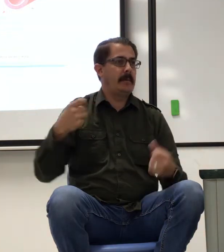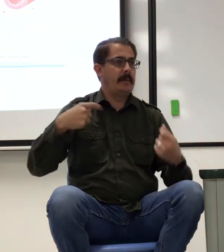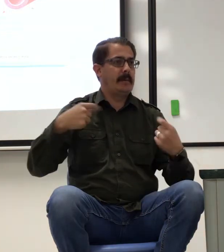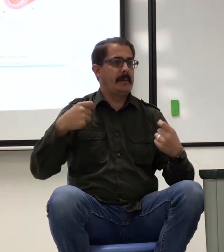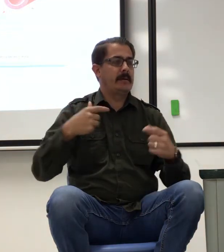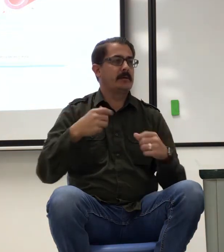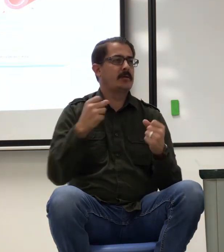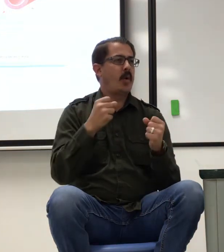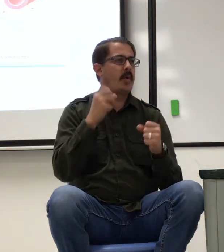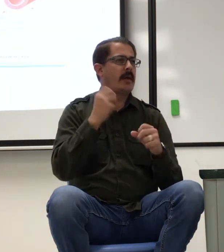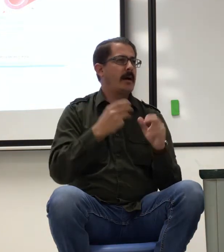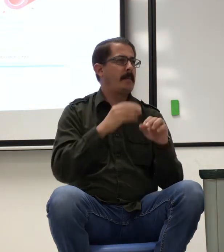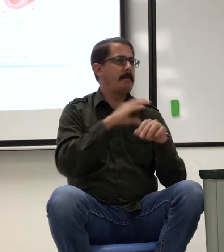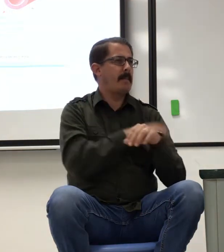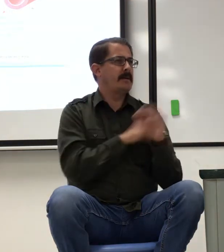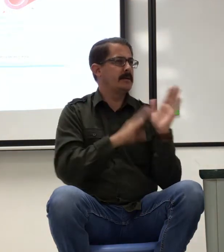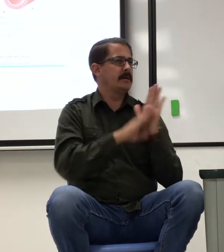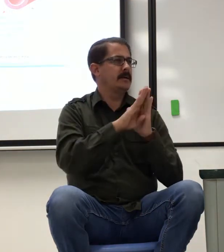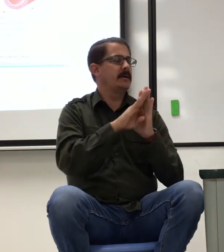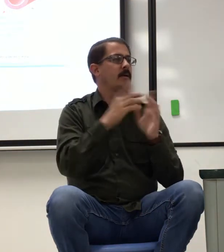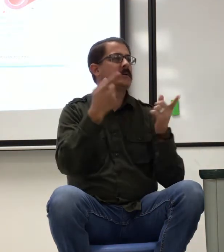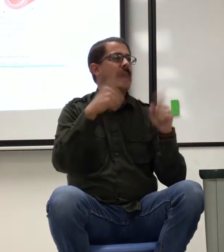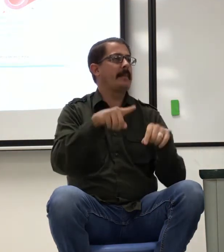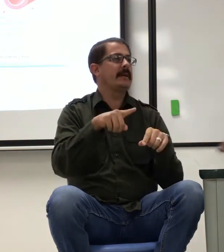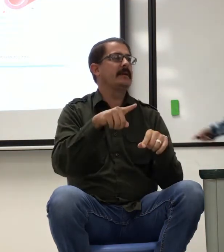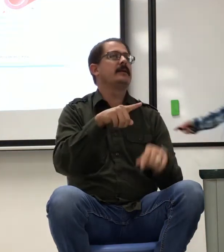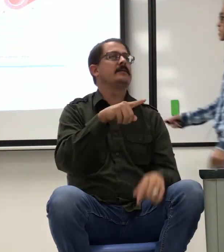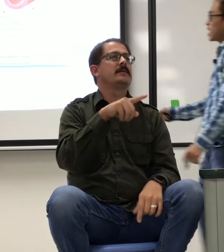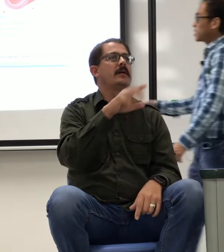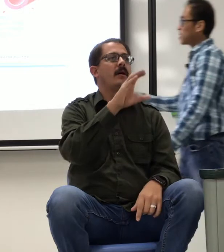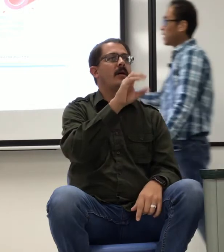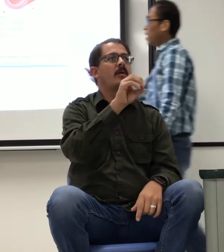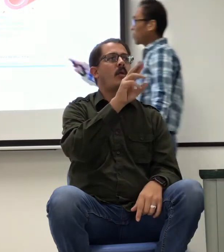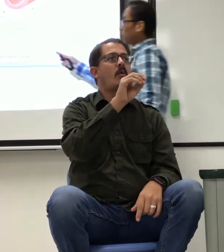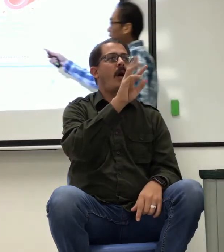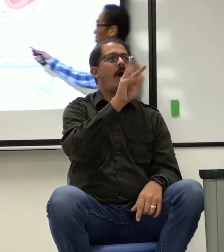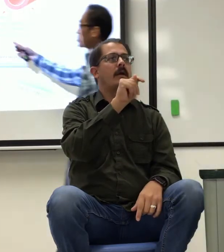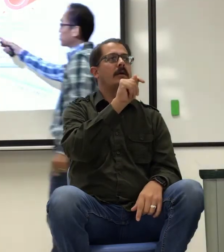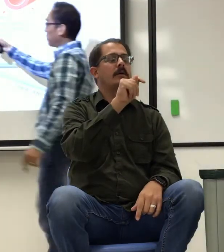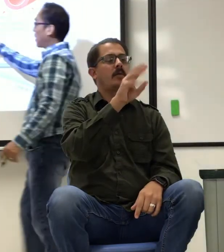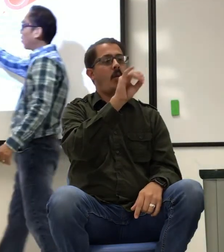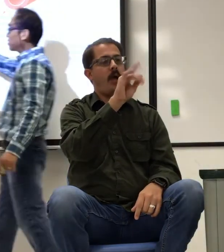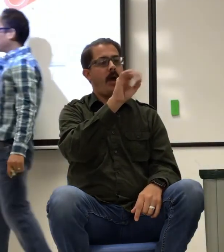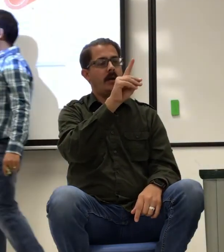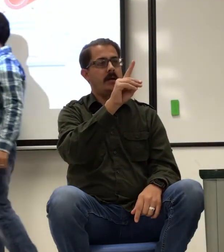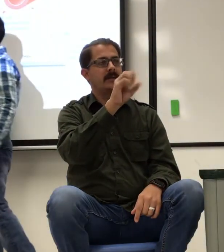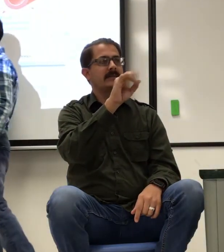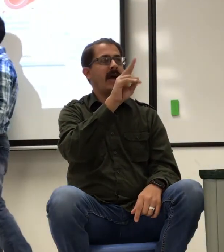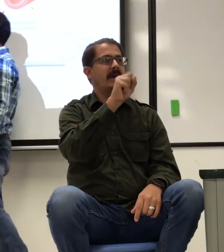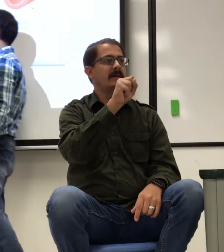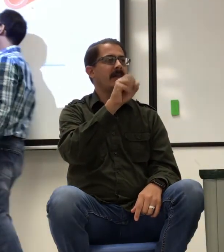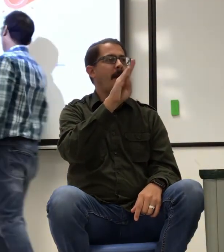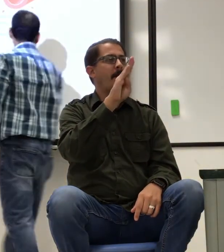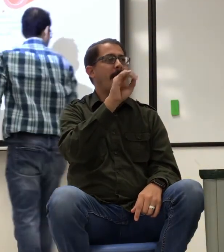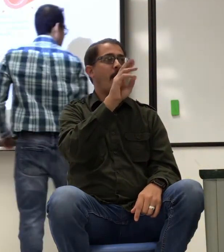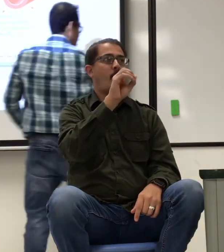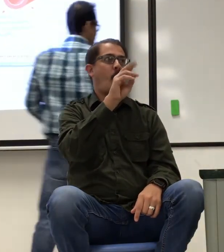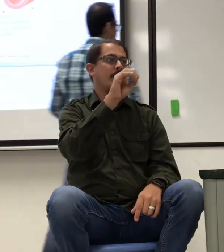when you get this jump in blood pressure, what's happening is at the carotid sinus and the aortic arch, the baroreceptor is picking up.